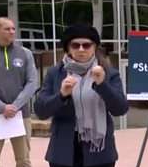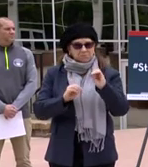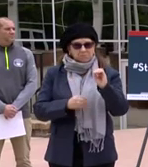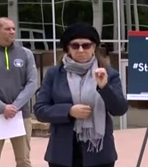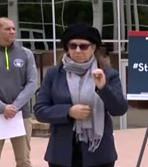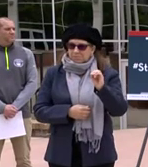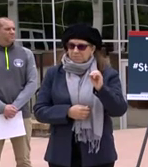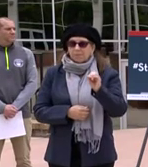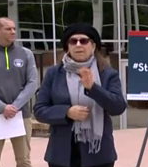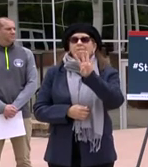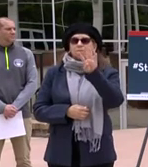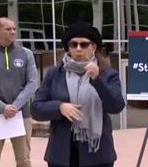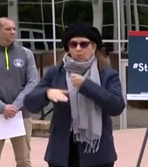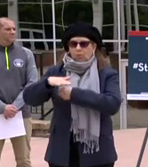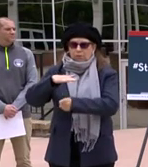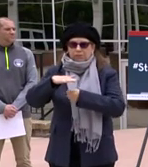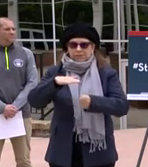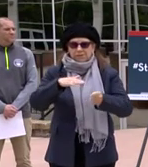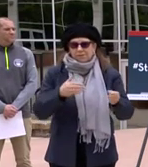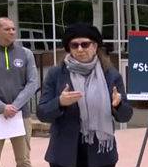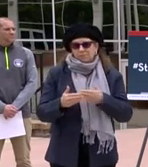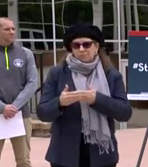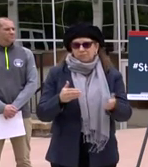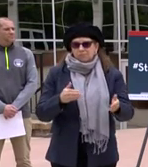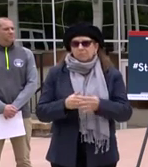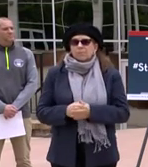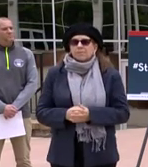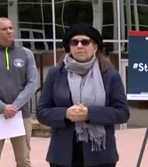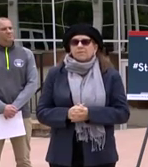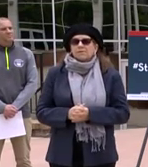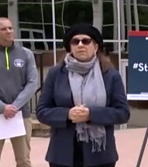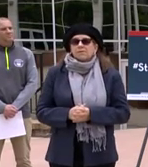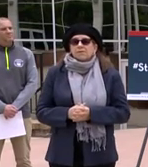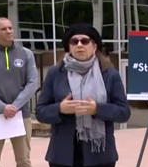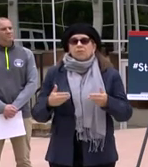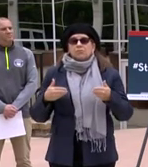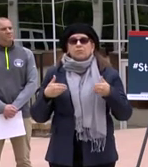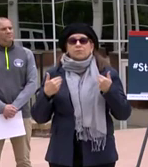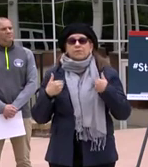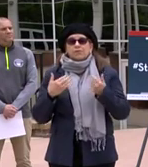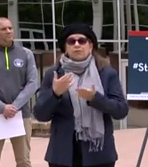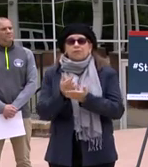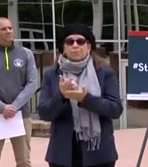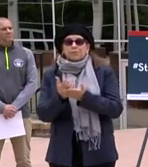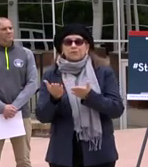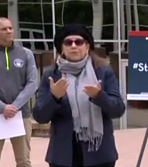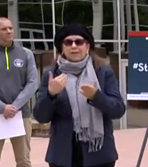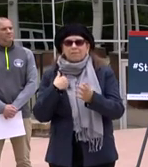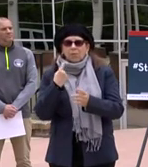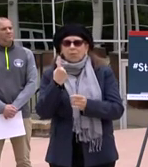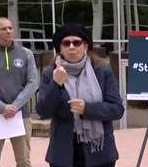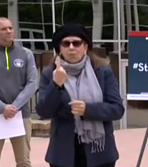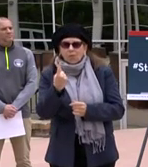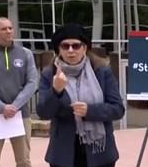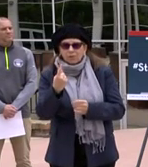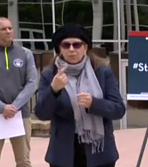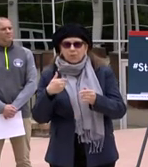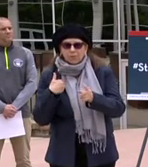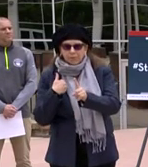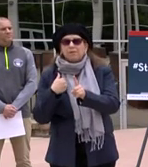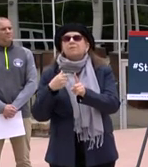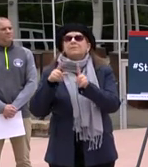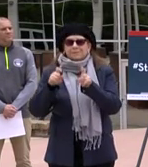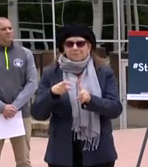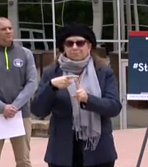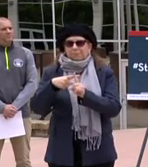has 1 youth within its custody who's tested positive, and then 8 that are either in quarantine or